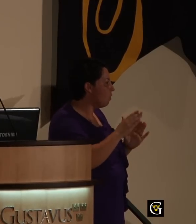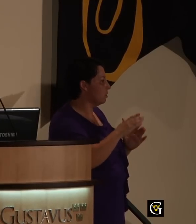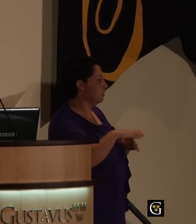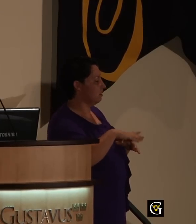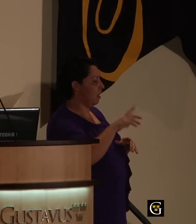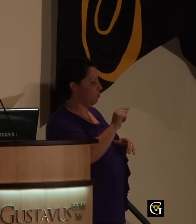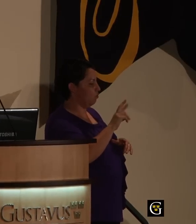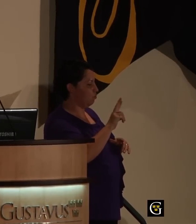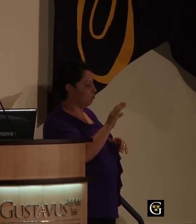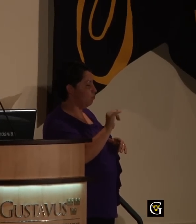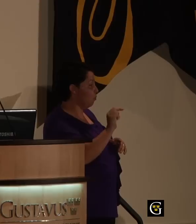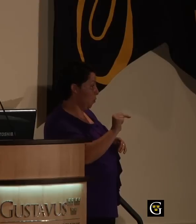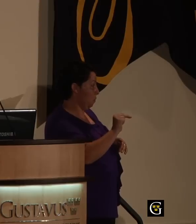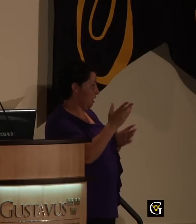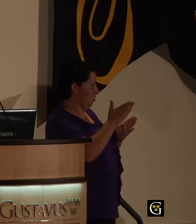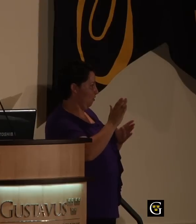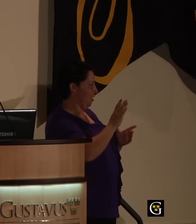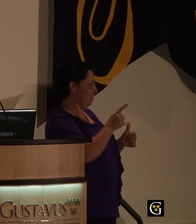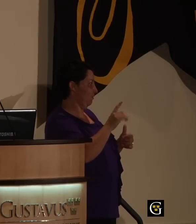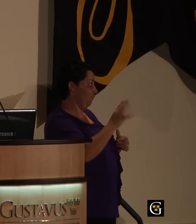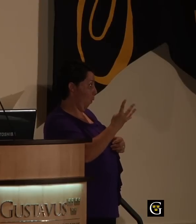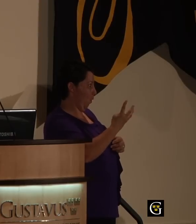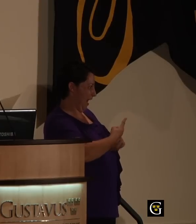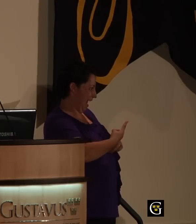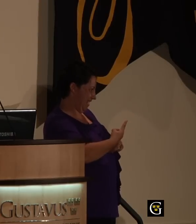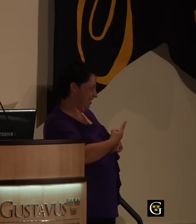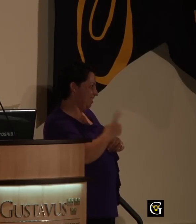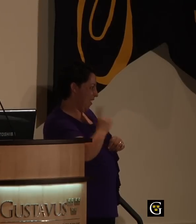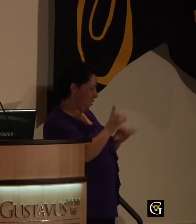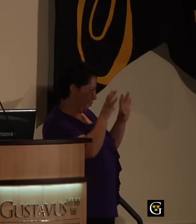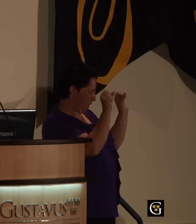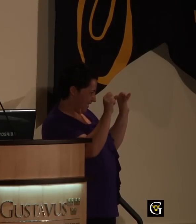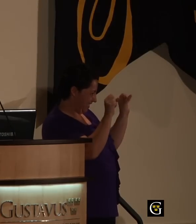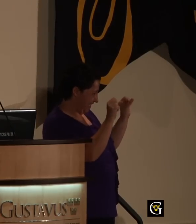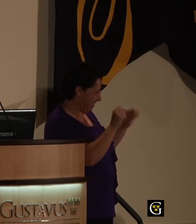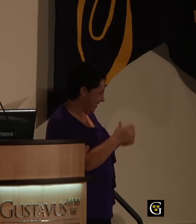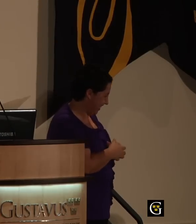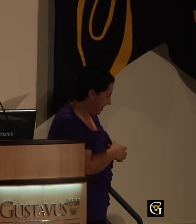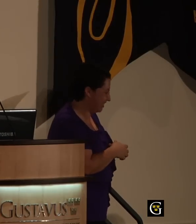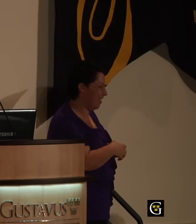this morning. So I guess it was the White House at one time or another.